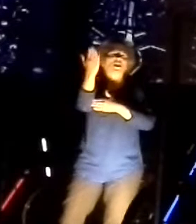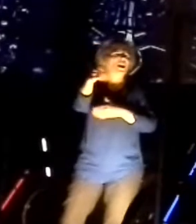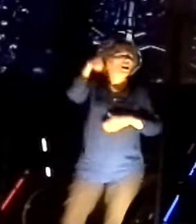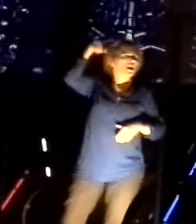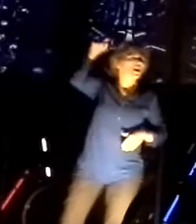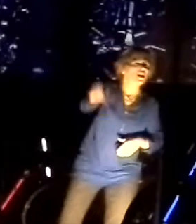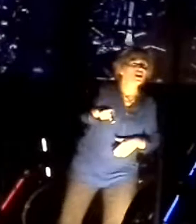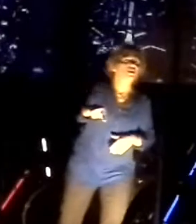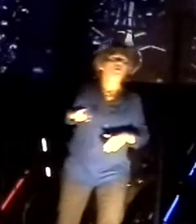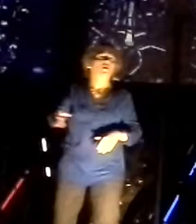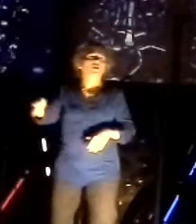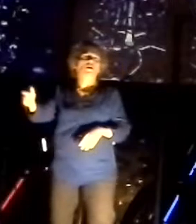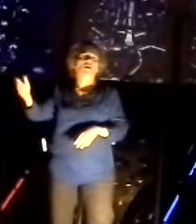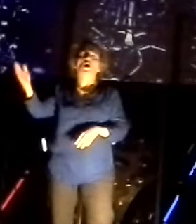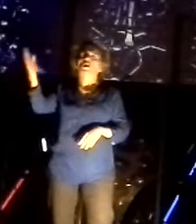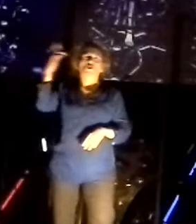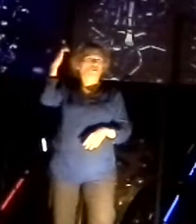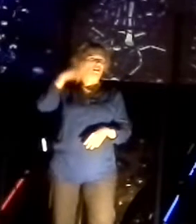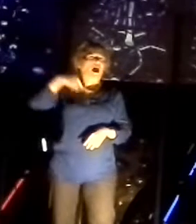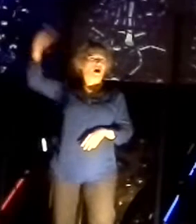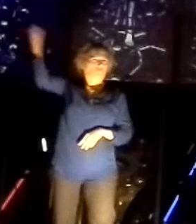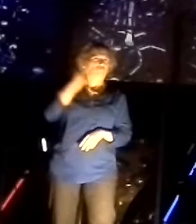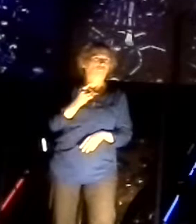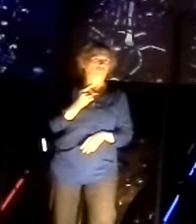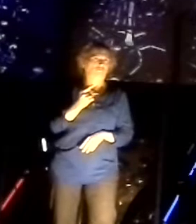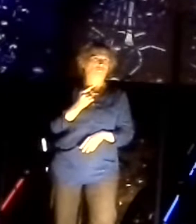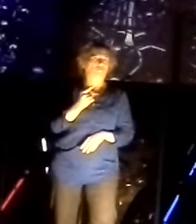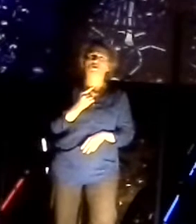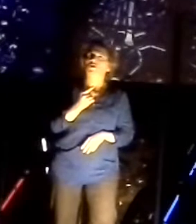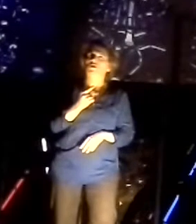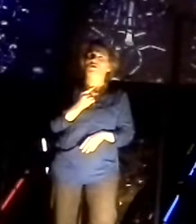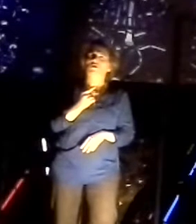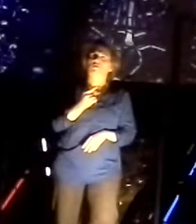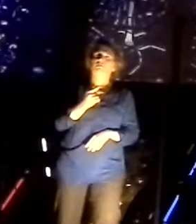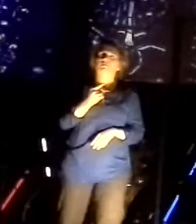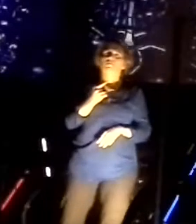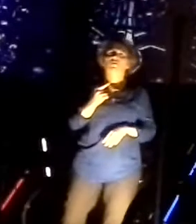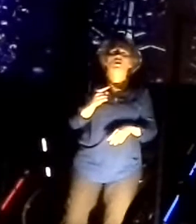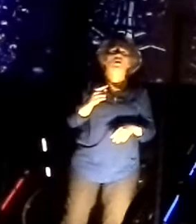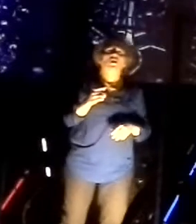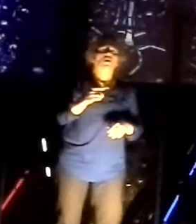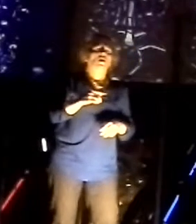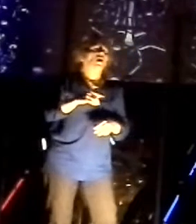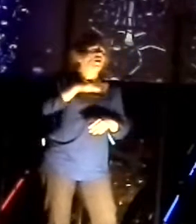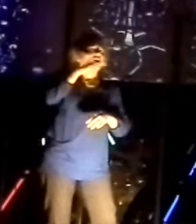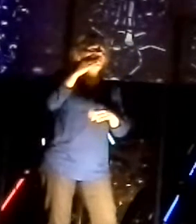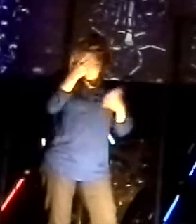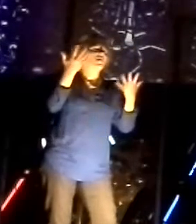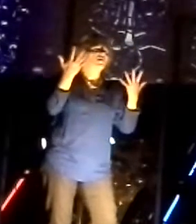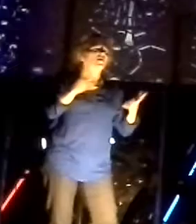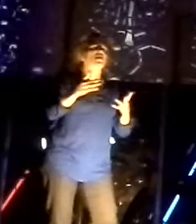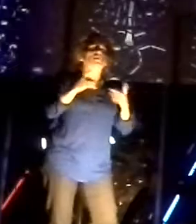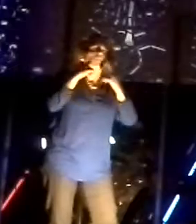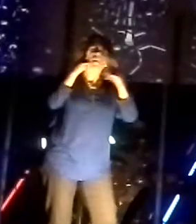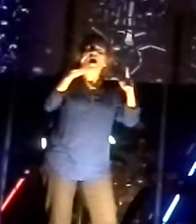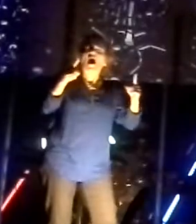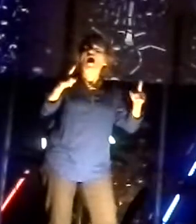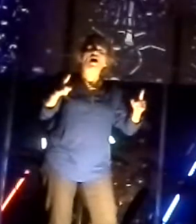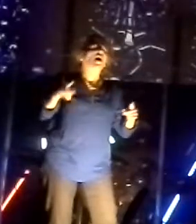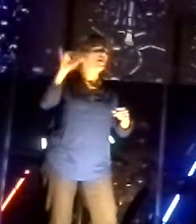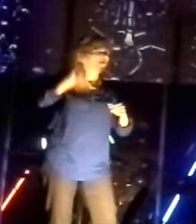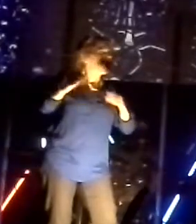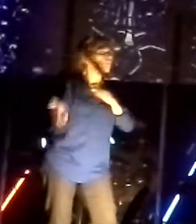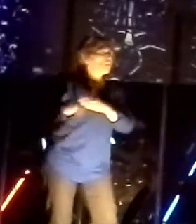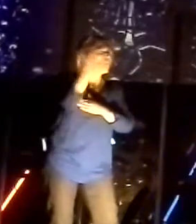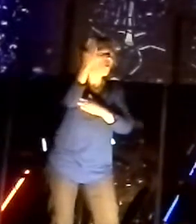this is why I came. The rising sun, the barrel undone, the victory won. That